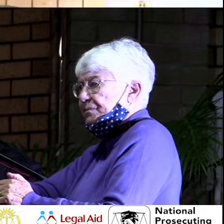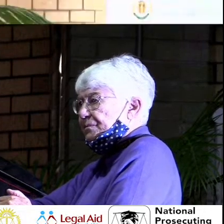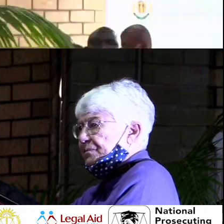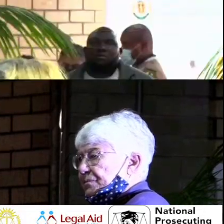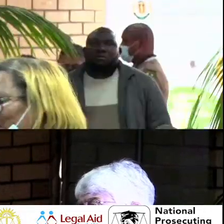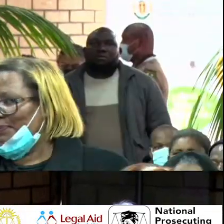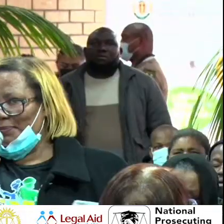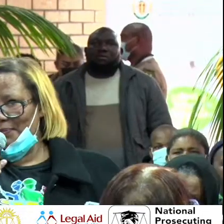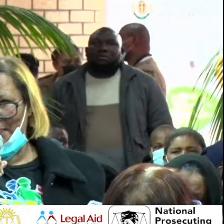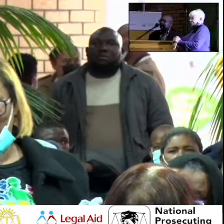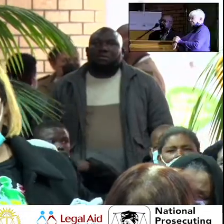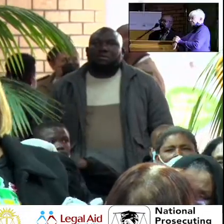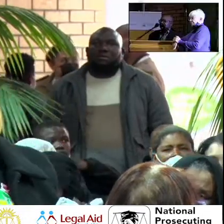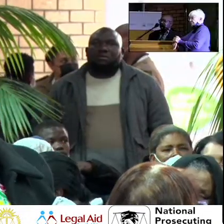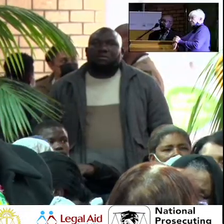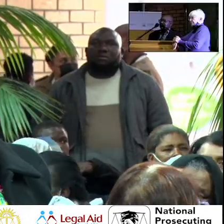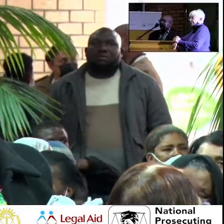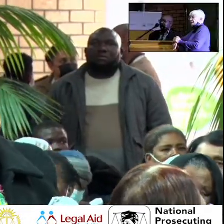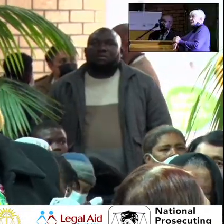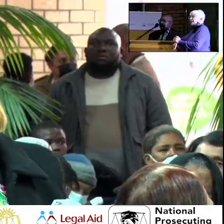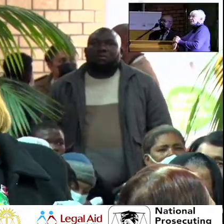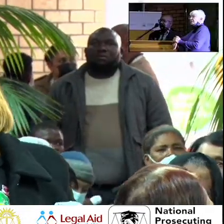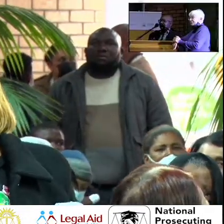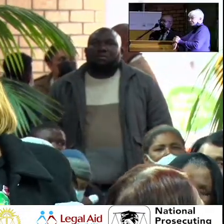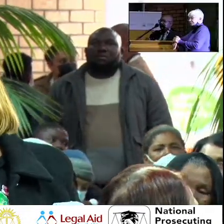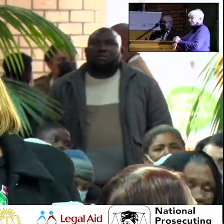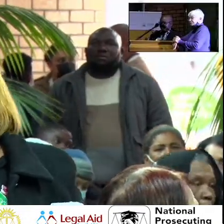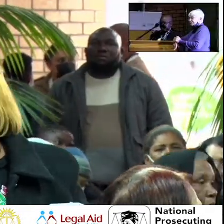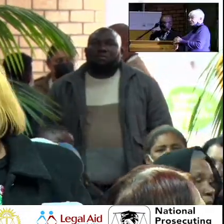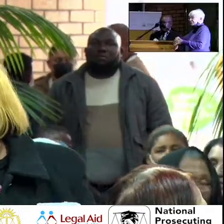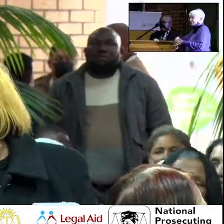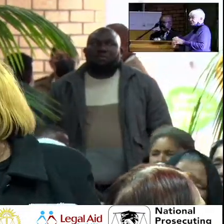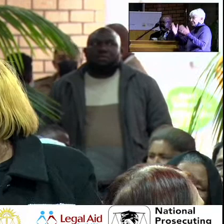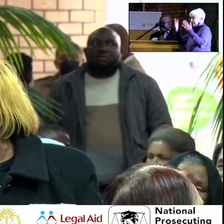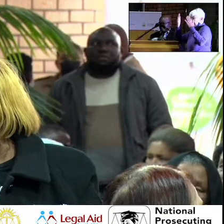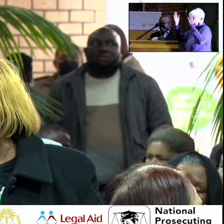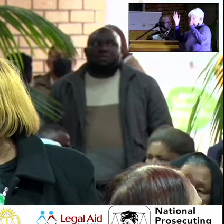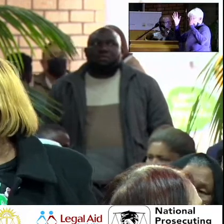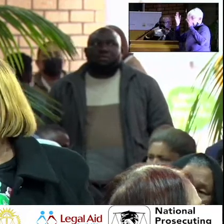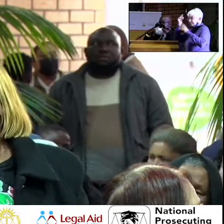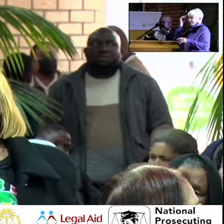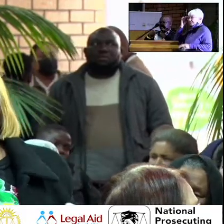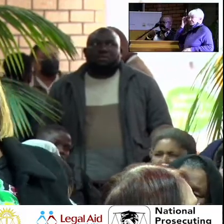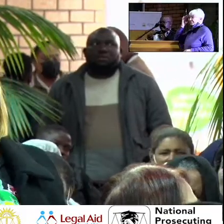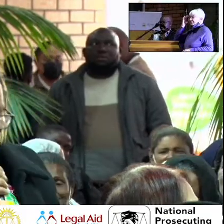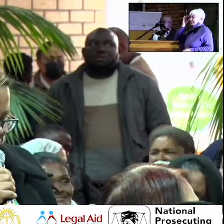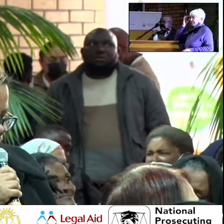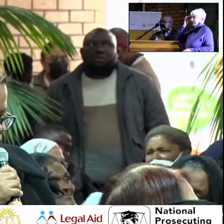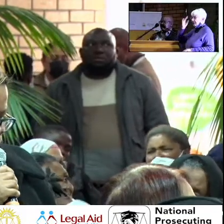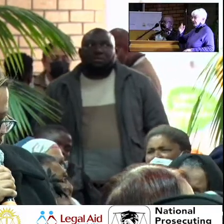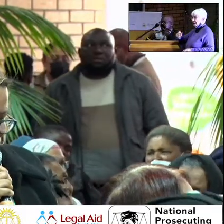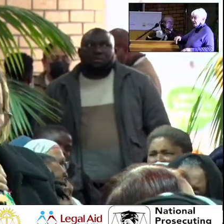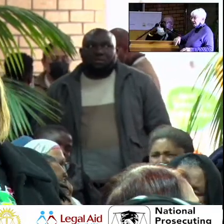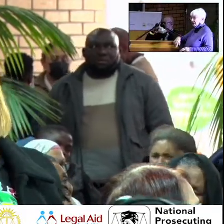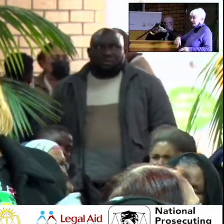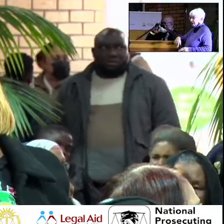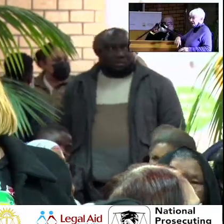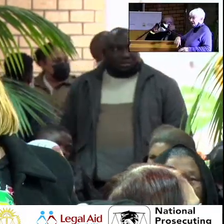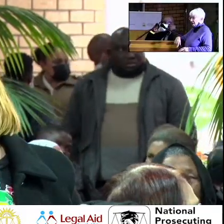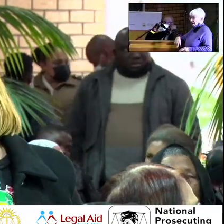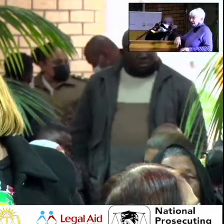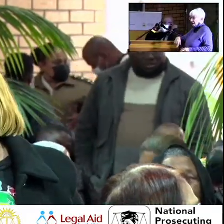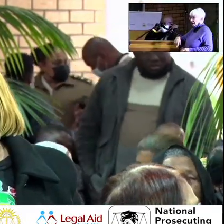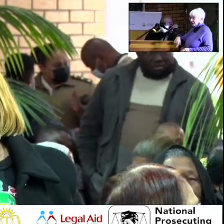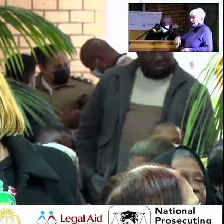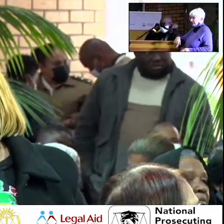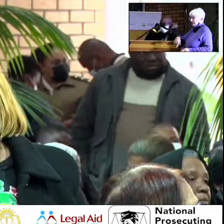Yes, please. Afternoon. Good afternoon, everyone. My name is Marisha Kanamaya, and